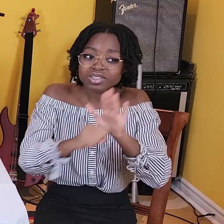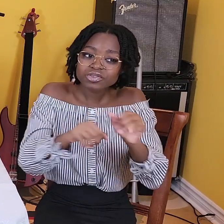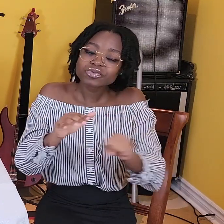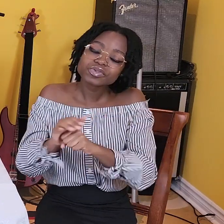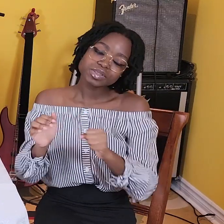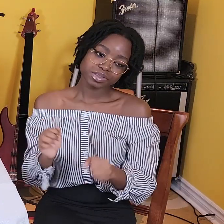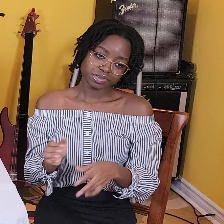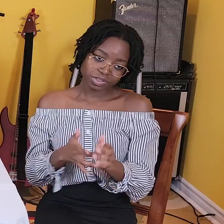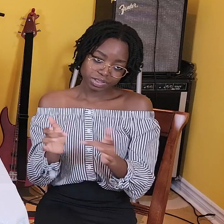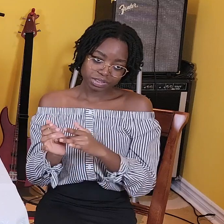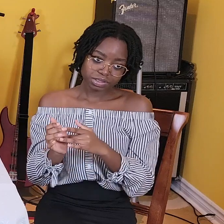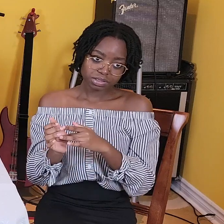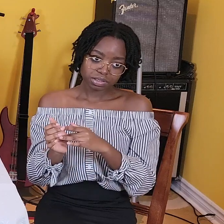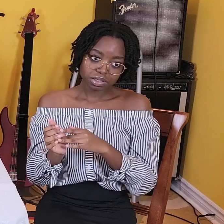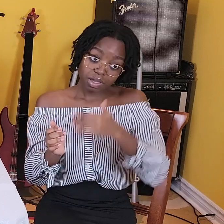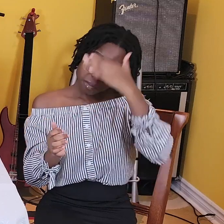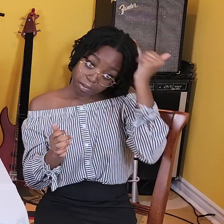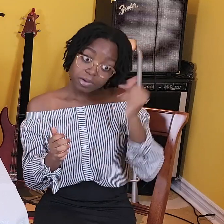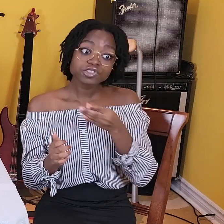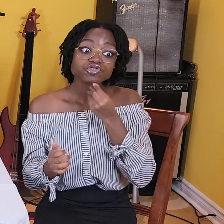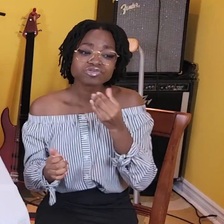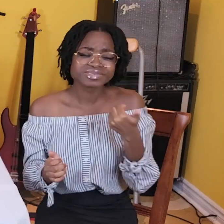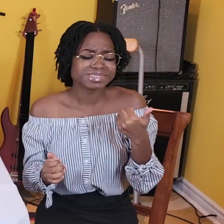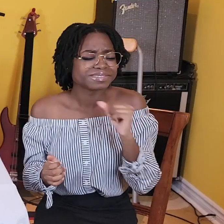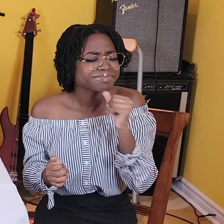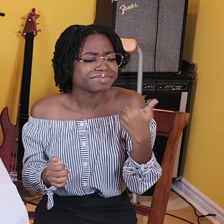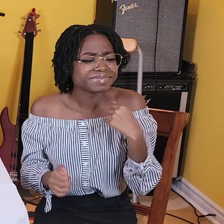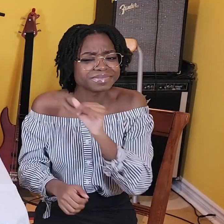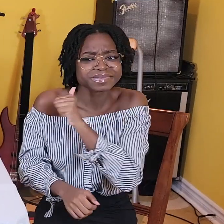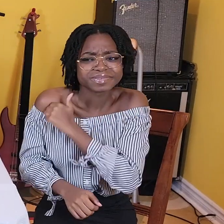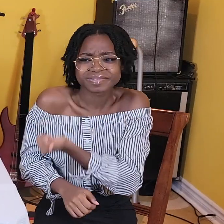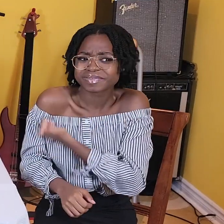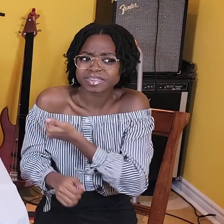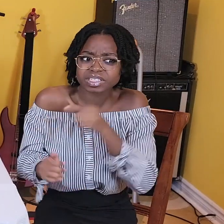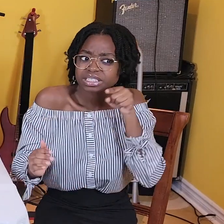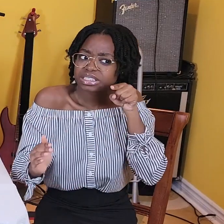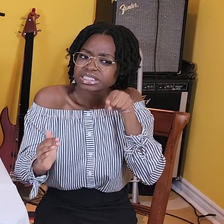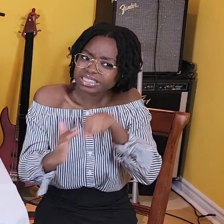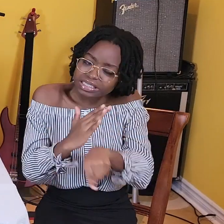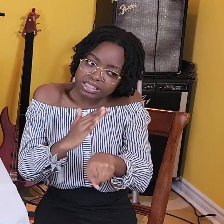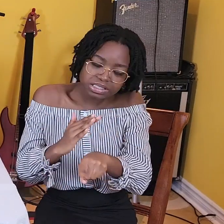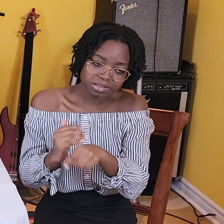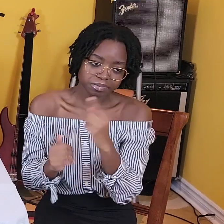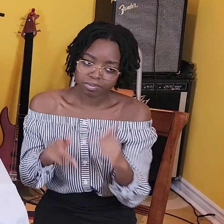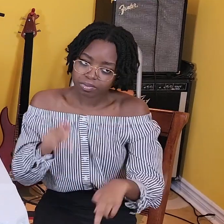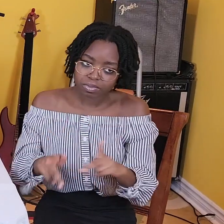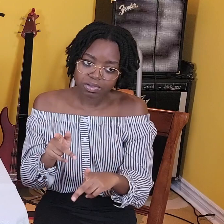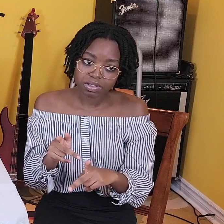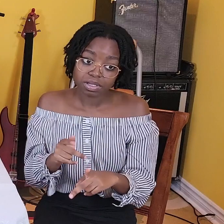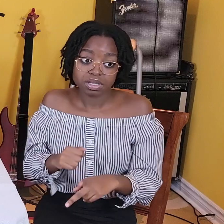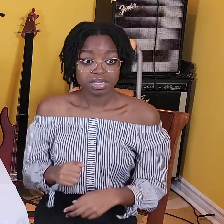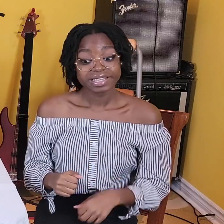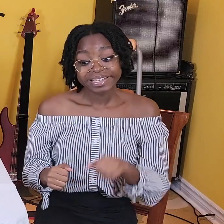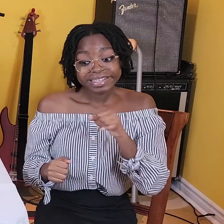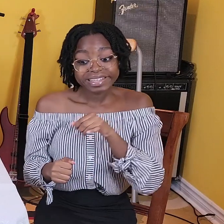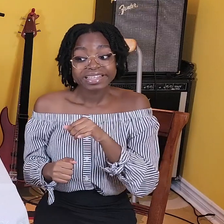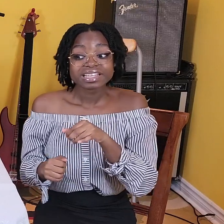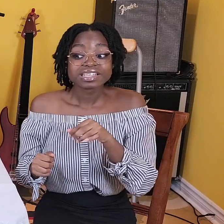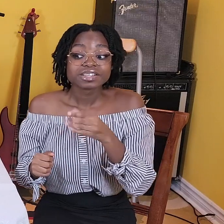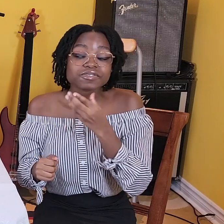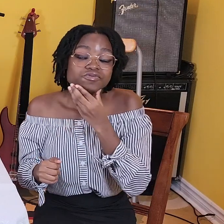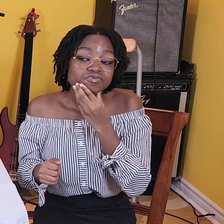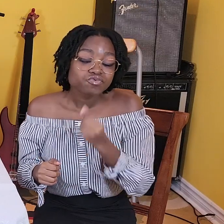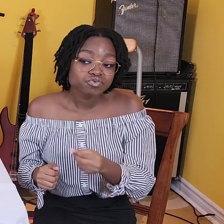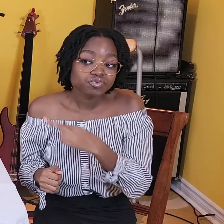authority to execute anybody. For any execution to take place, it had to come from the Roman government, the